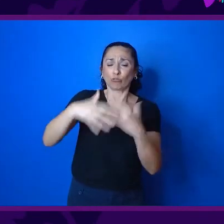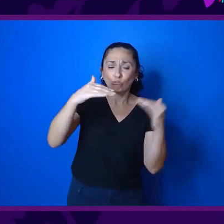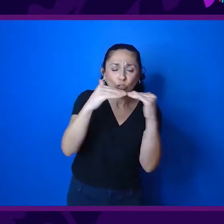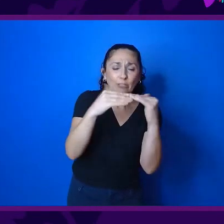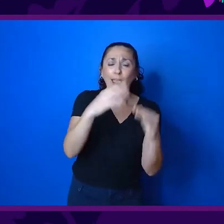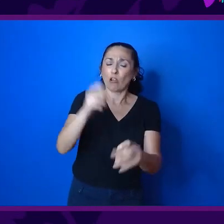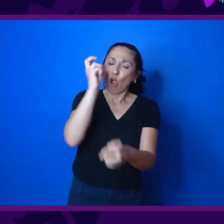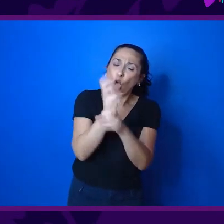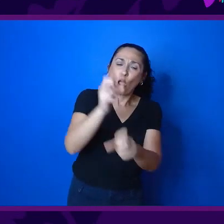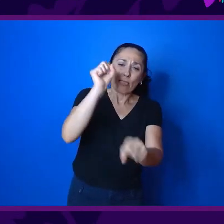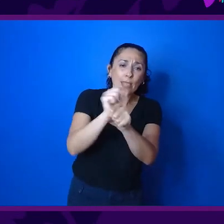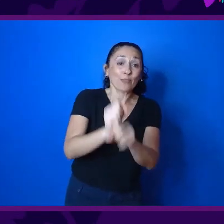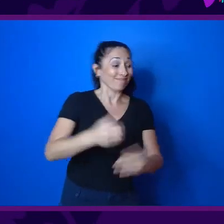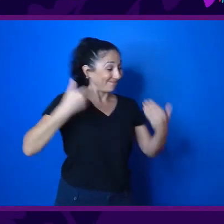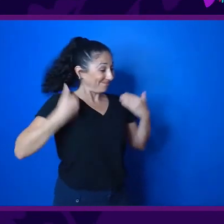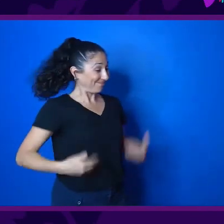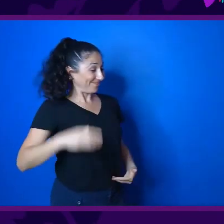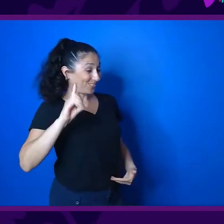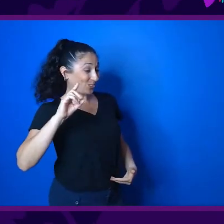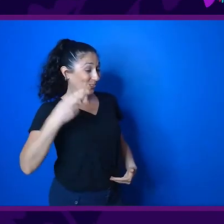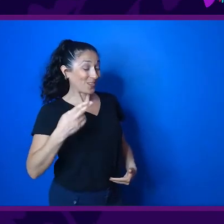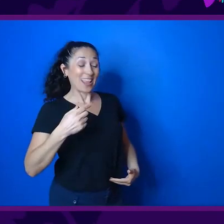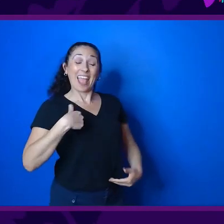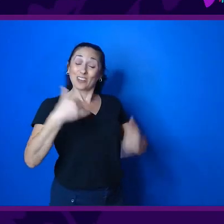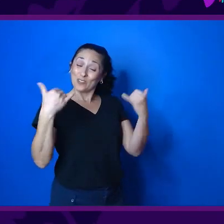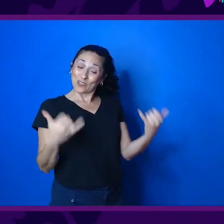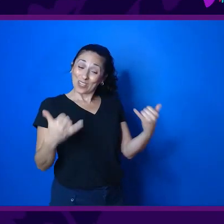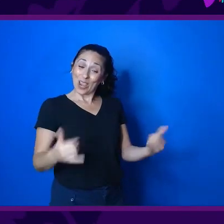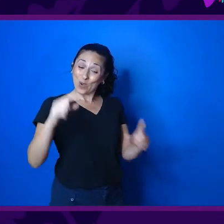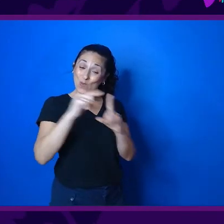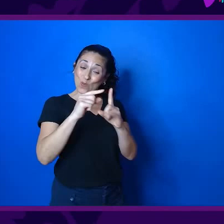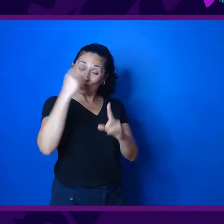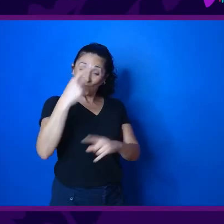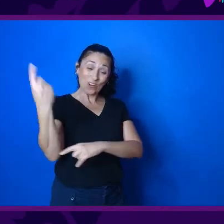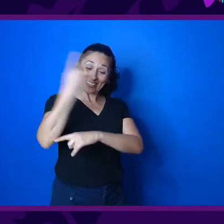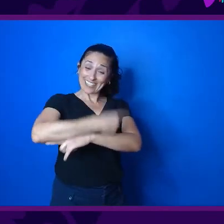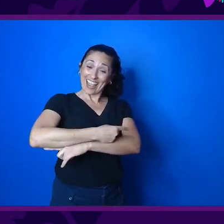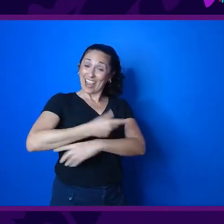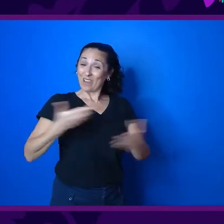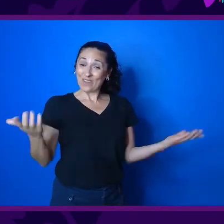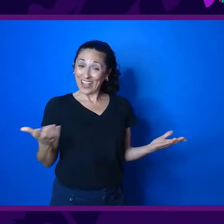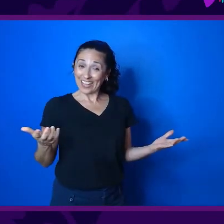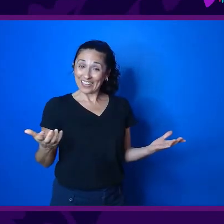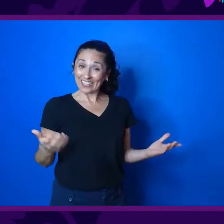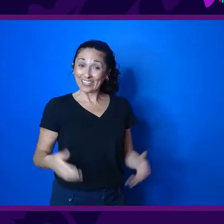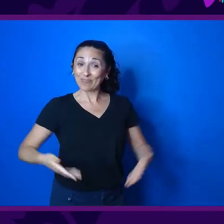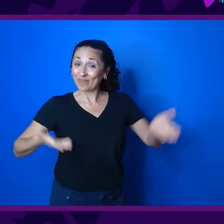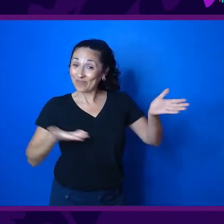I'm Dolores Huerta, and today's Culture Clash word of the day is...